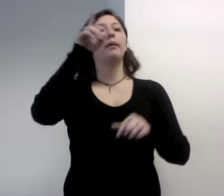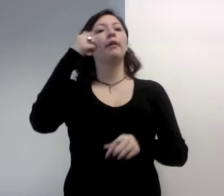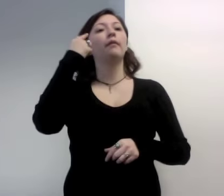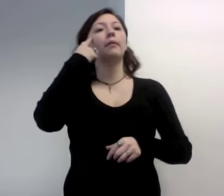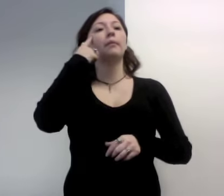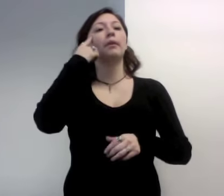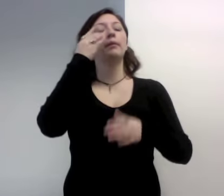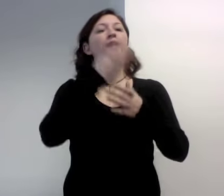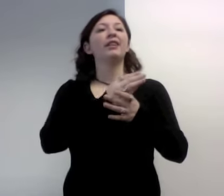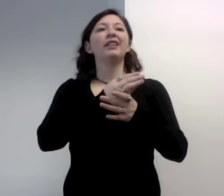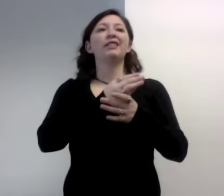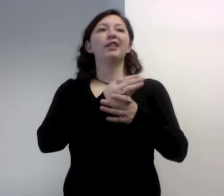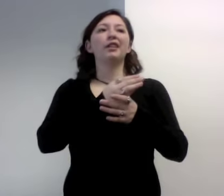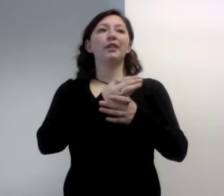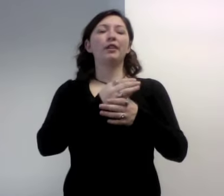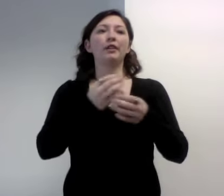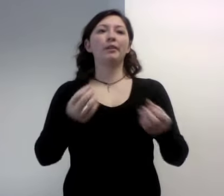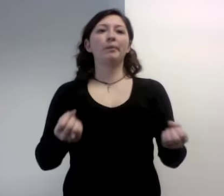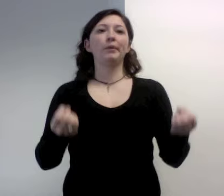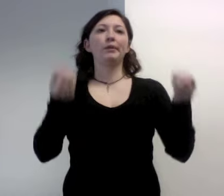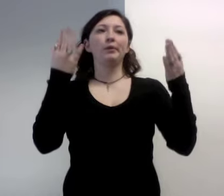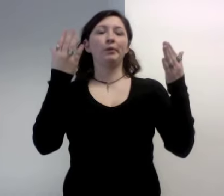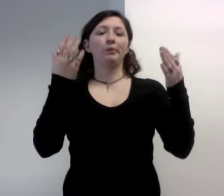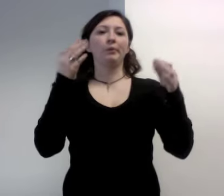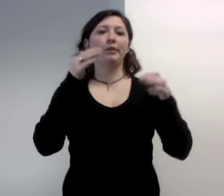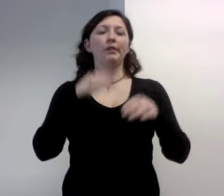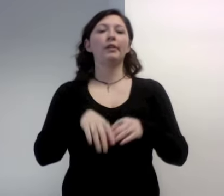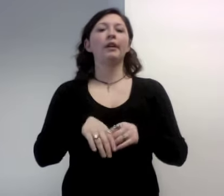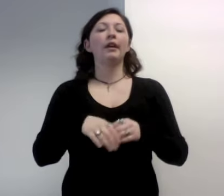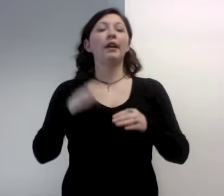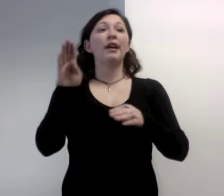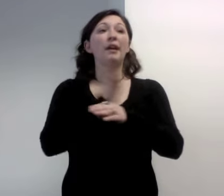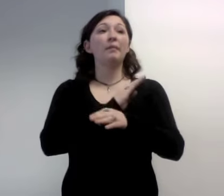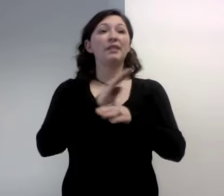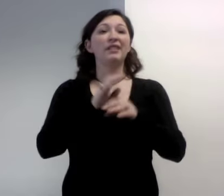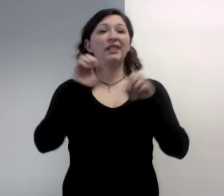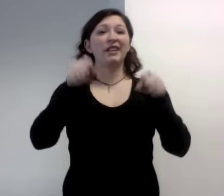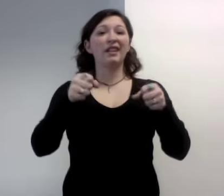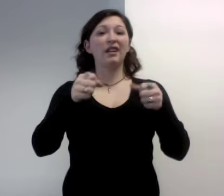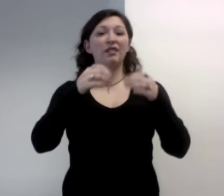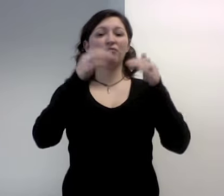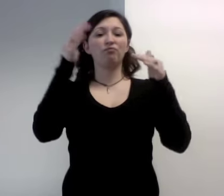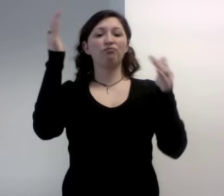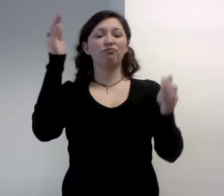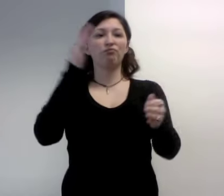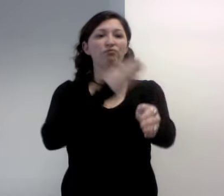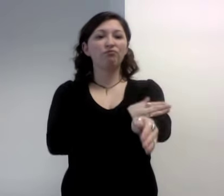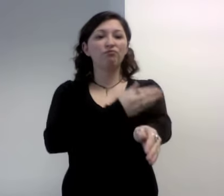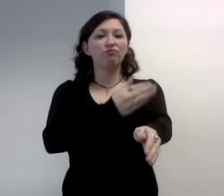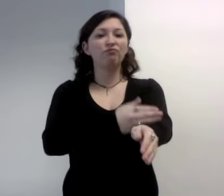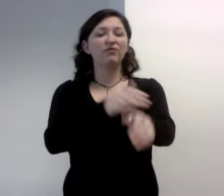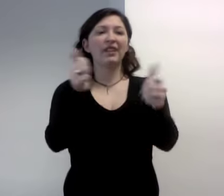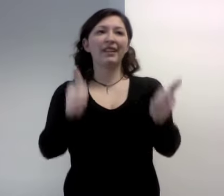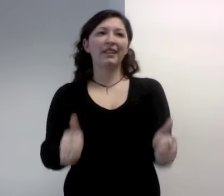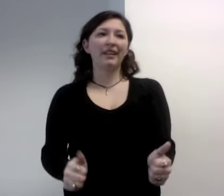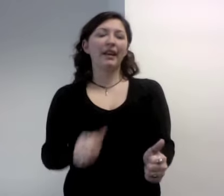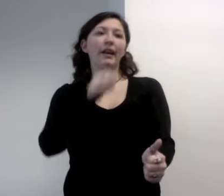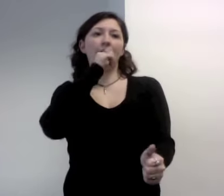go too far, and businesses can lose profits and not make money. And that